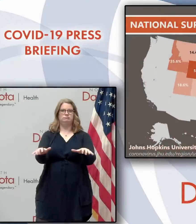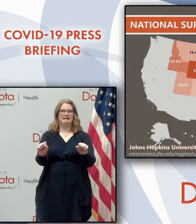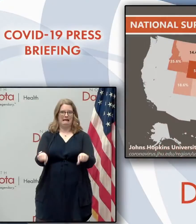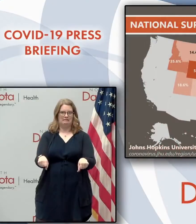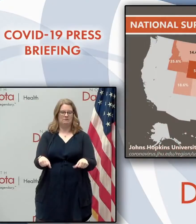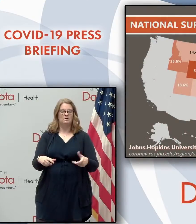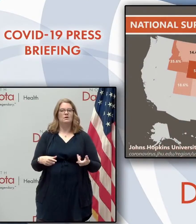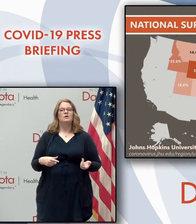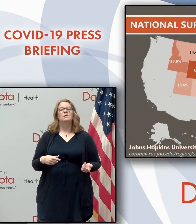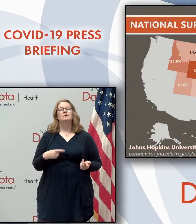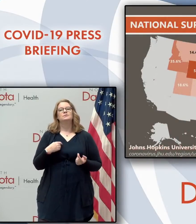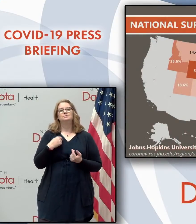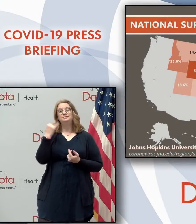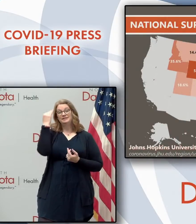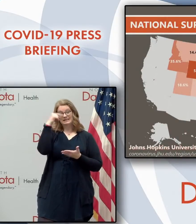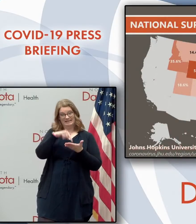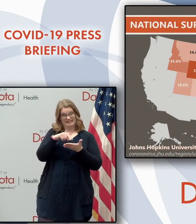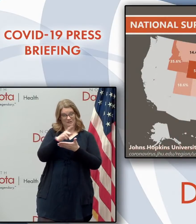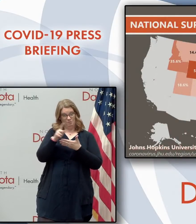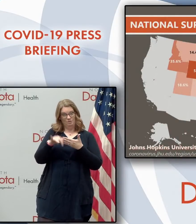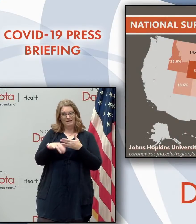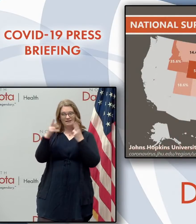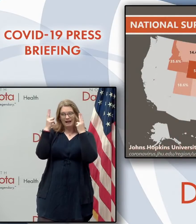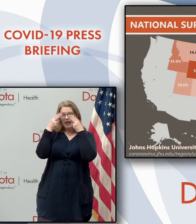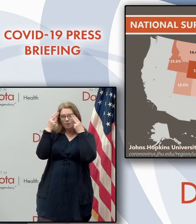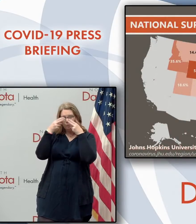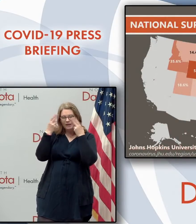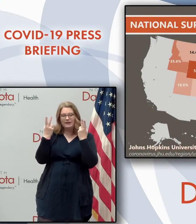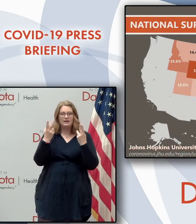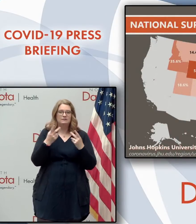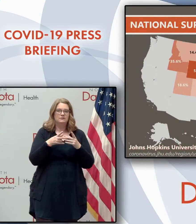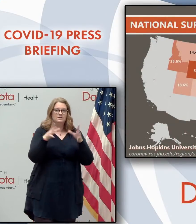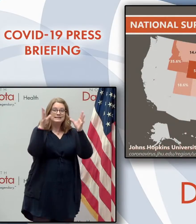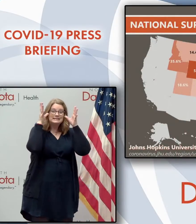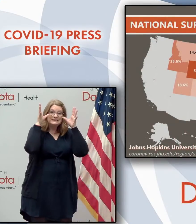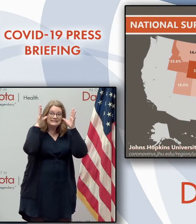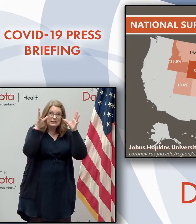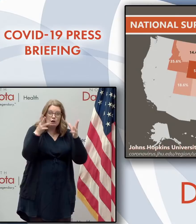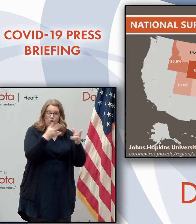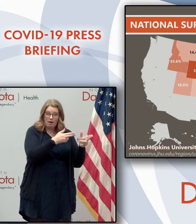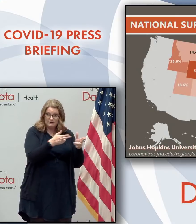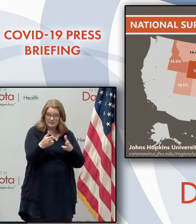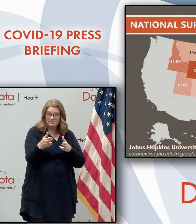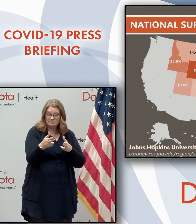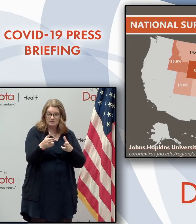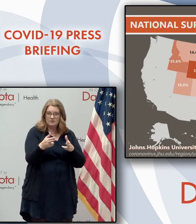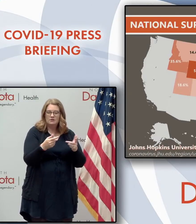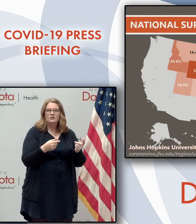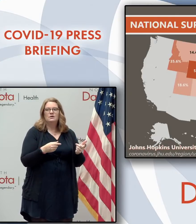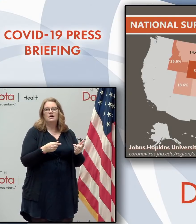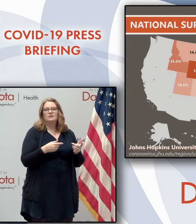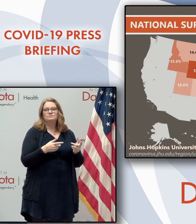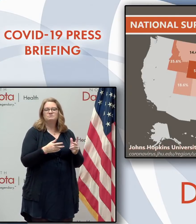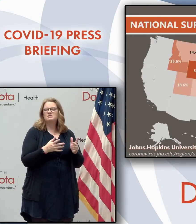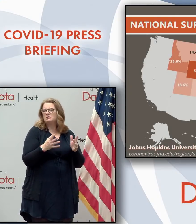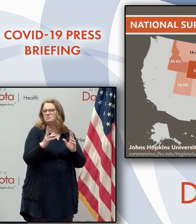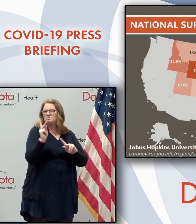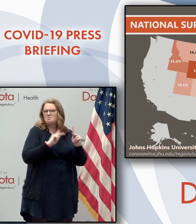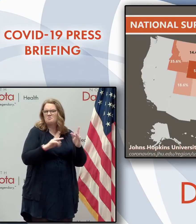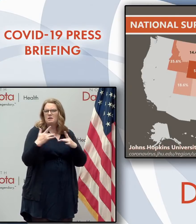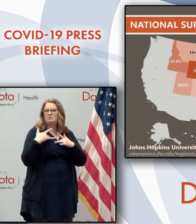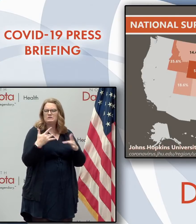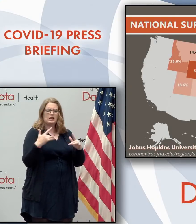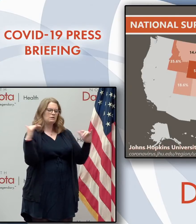when we think about Halloween this weekend, we think about deer hunting as a traditional time when people might gather